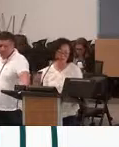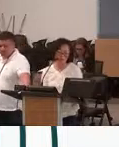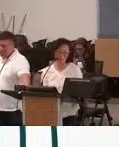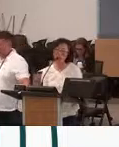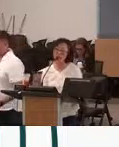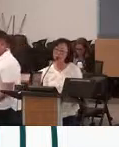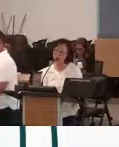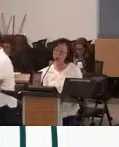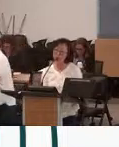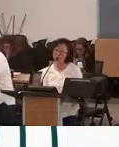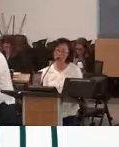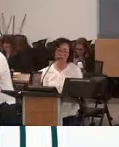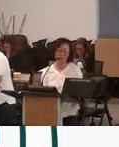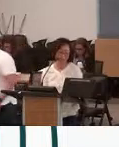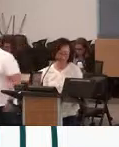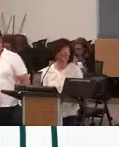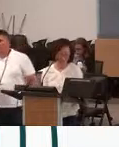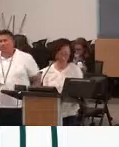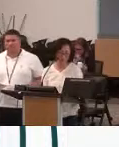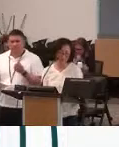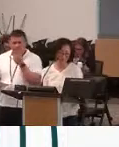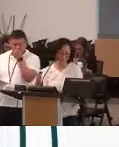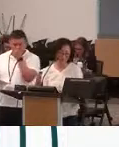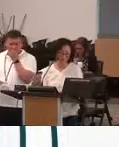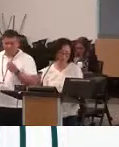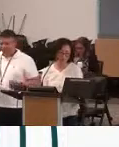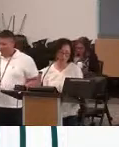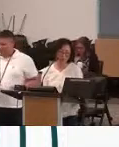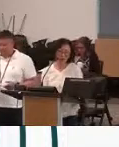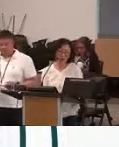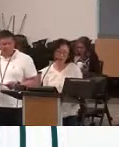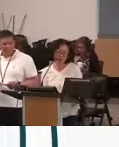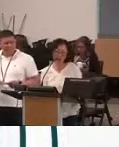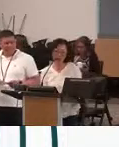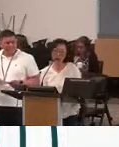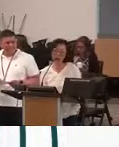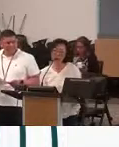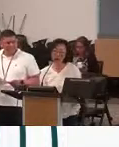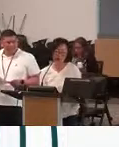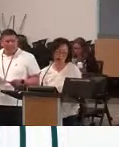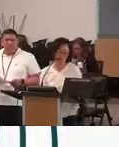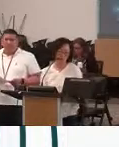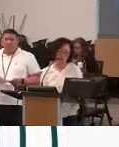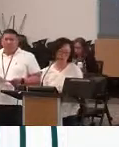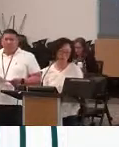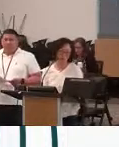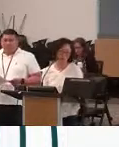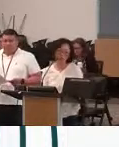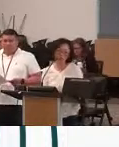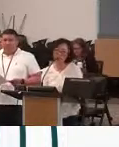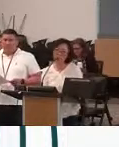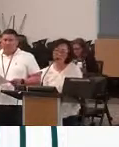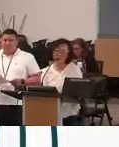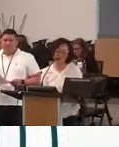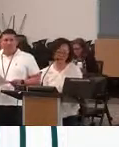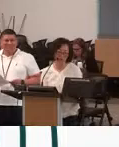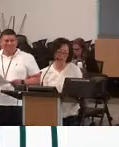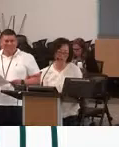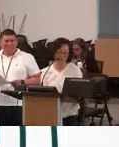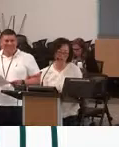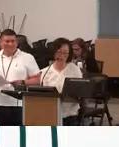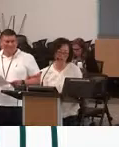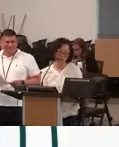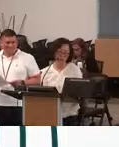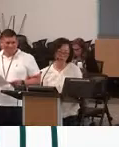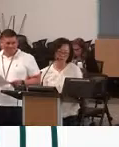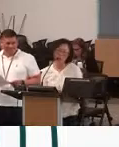have received from parents include, I don't feel alone anymore. I don't get mad as much